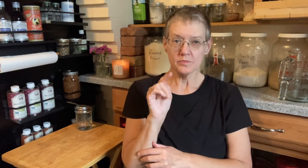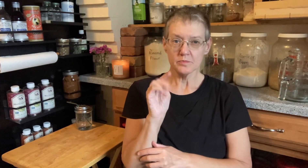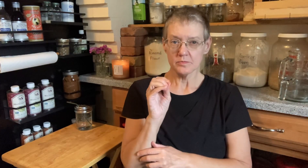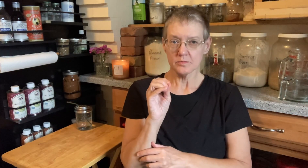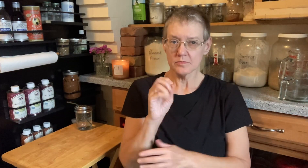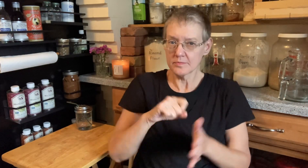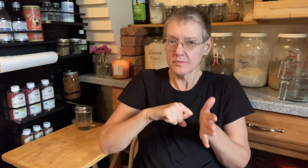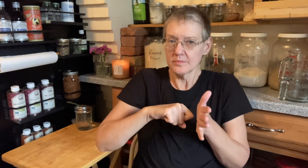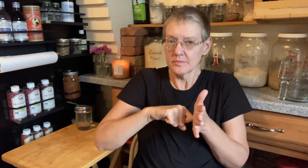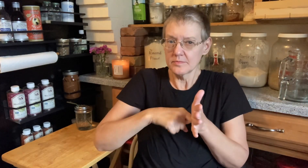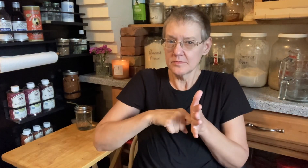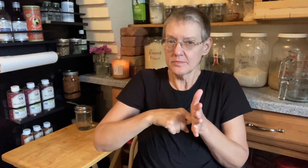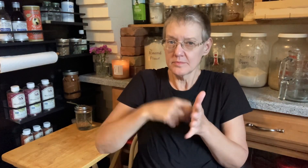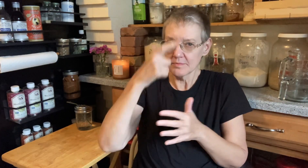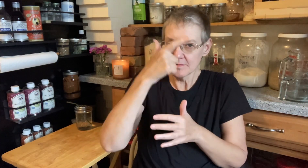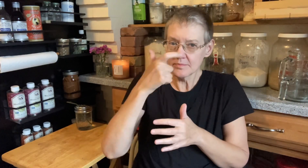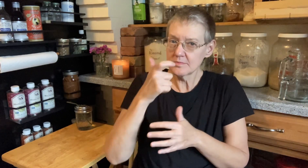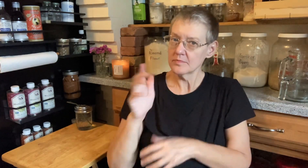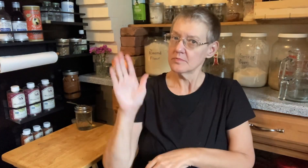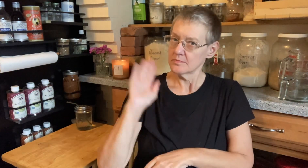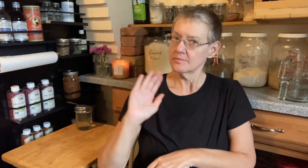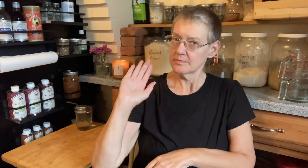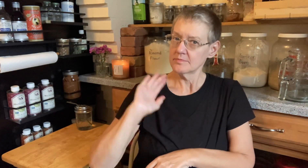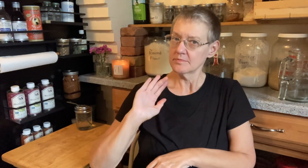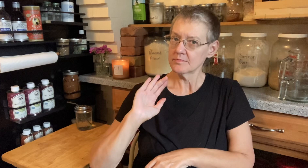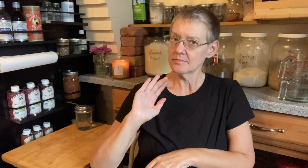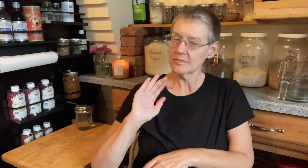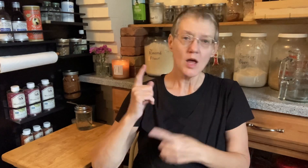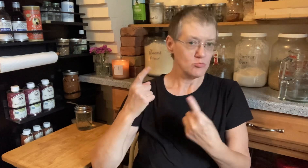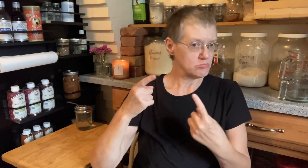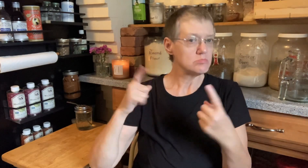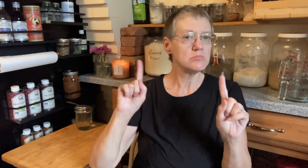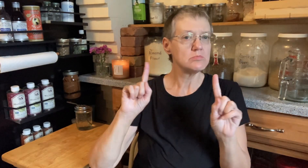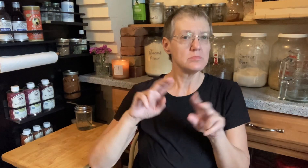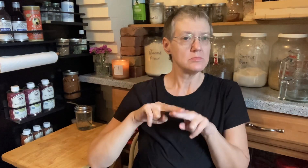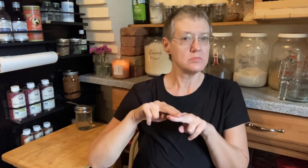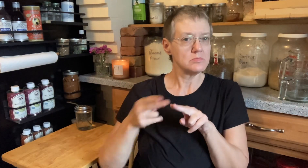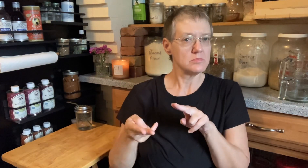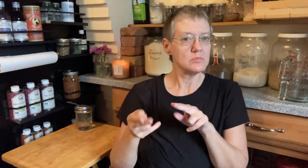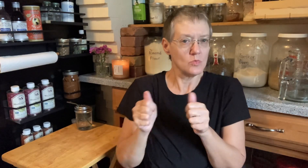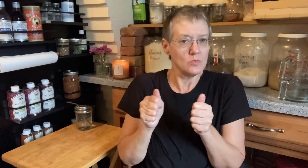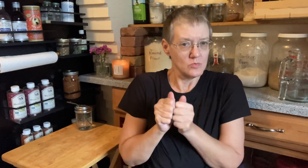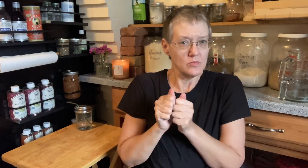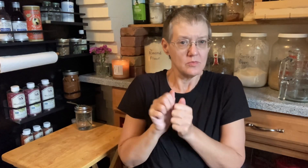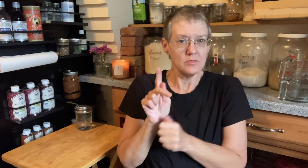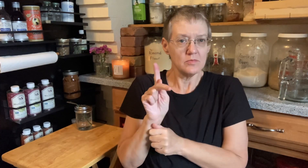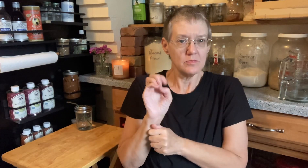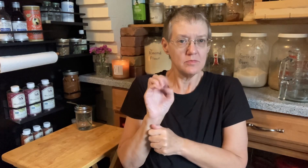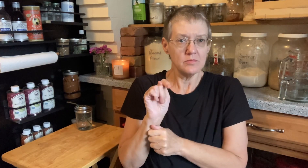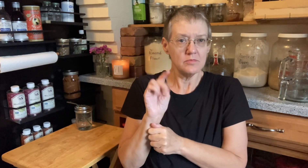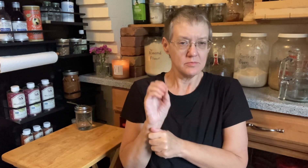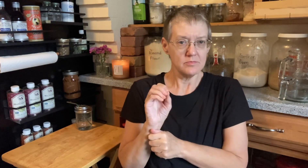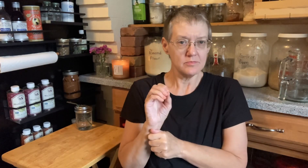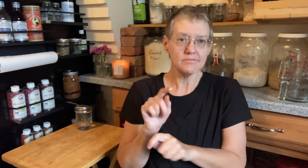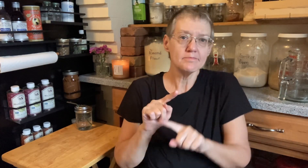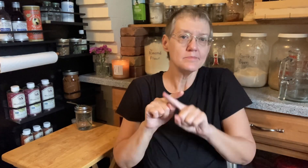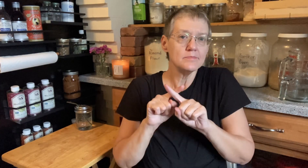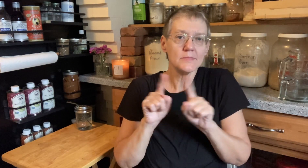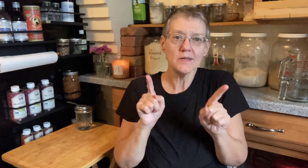Now, I knew keto was the key because in the past I had lost weight on keto,